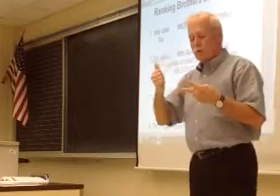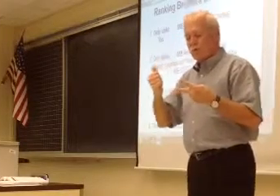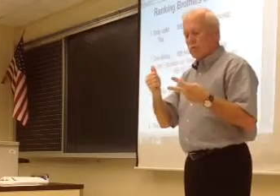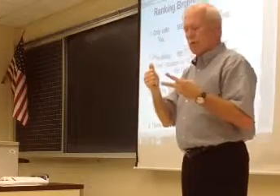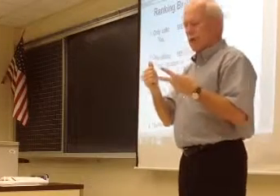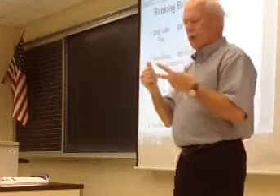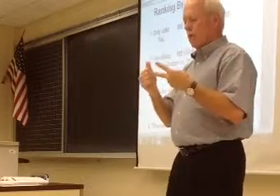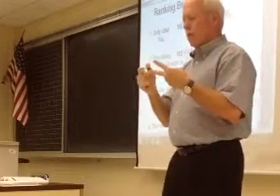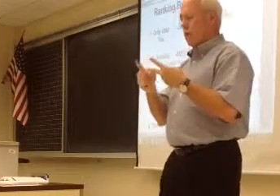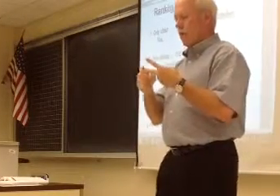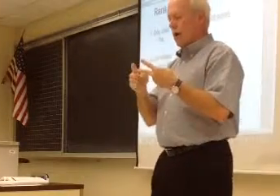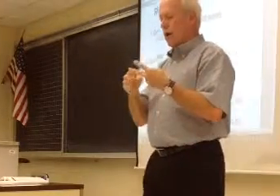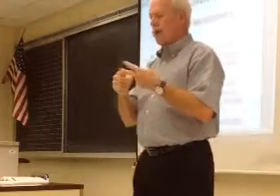do new vocabulary right now. Or I'm the